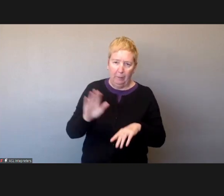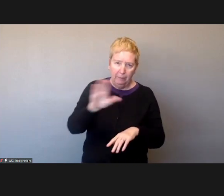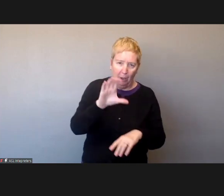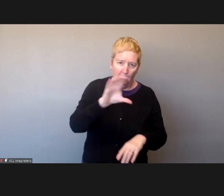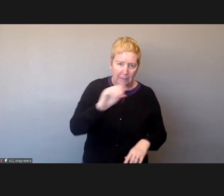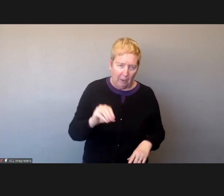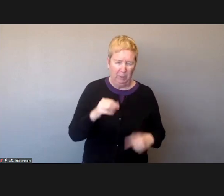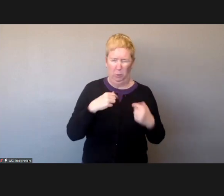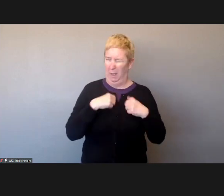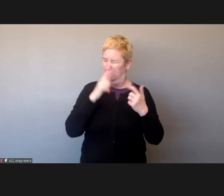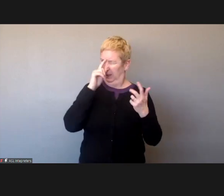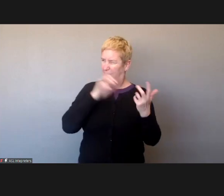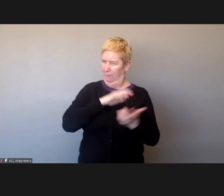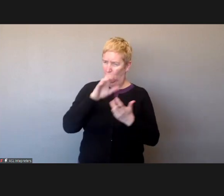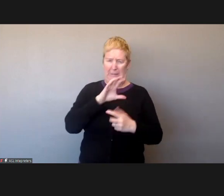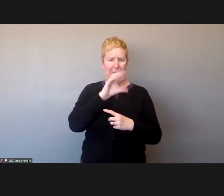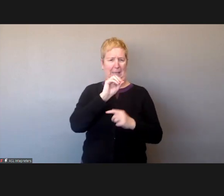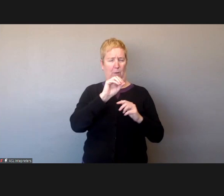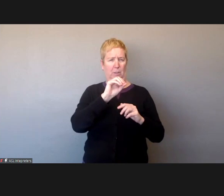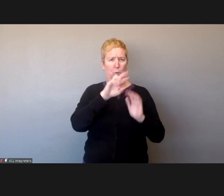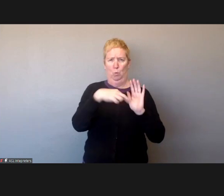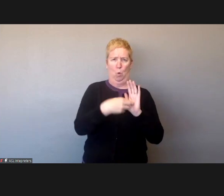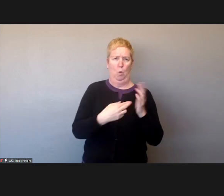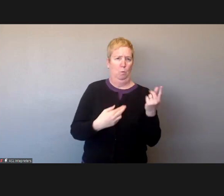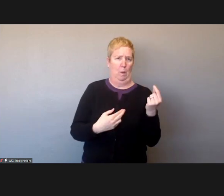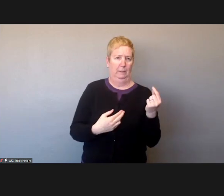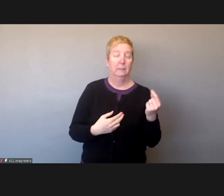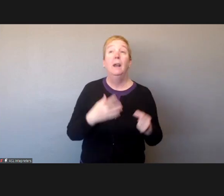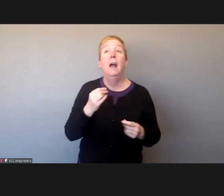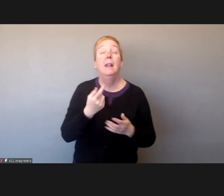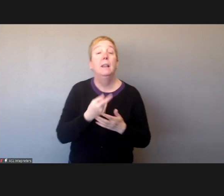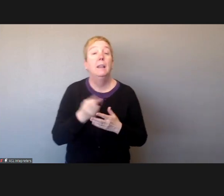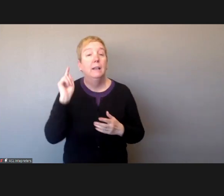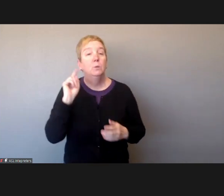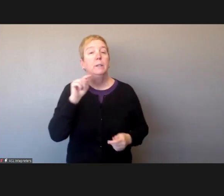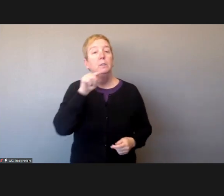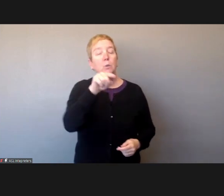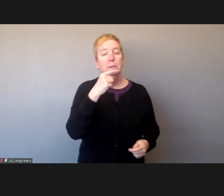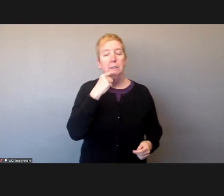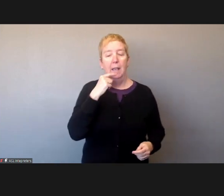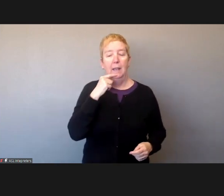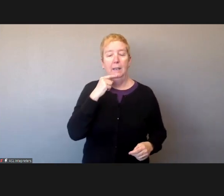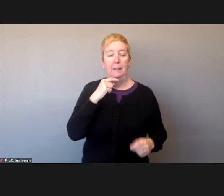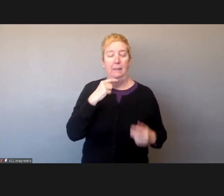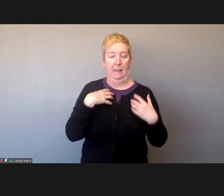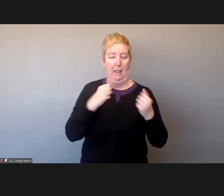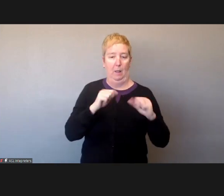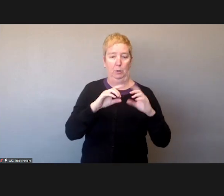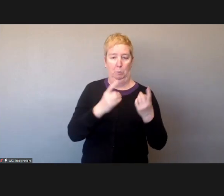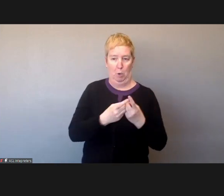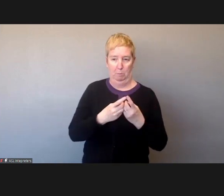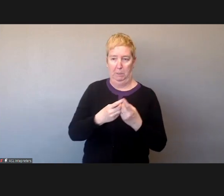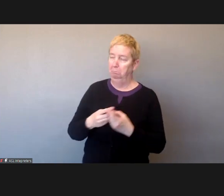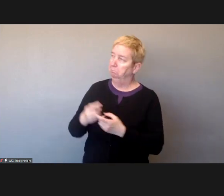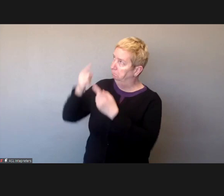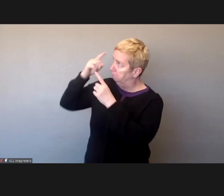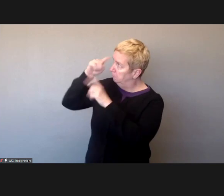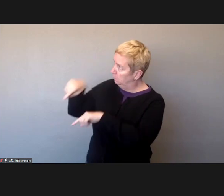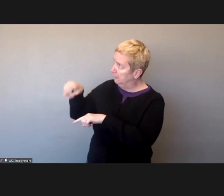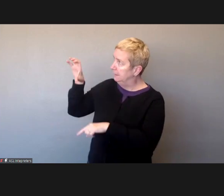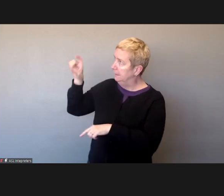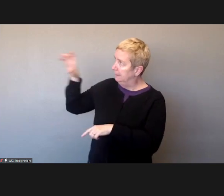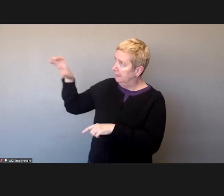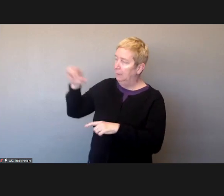also confused by, last week you said the health department endorsed the CDC, but also that you weren't sure what methodology they were